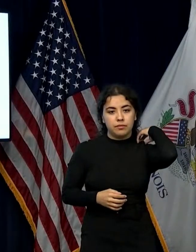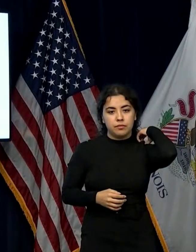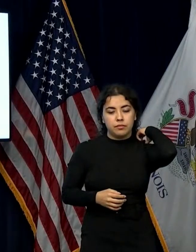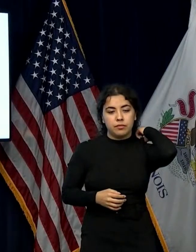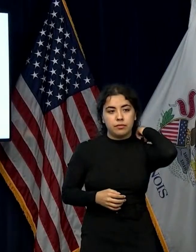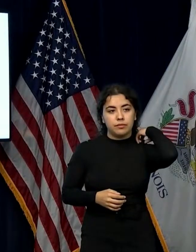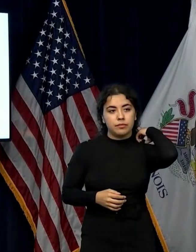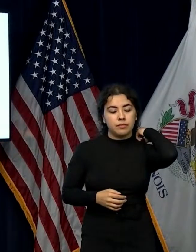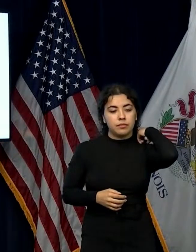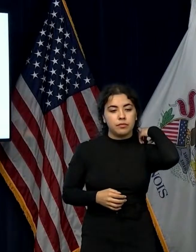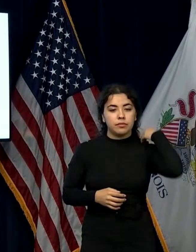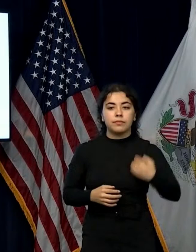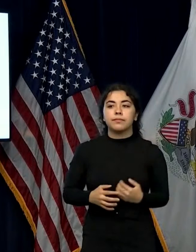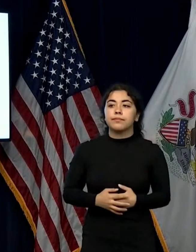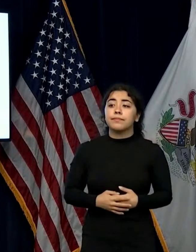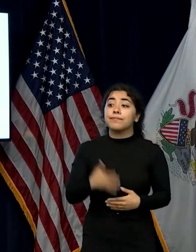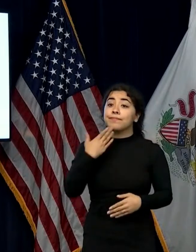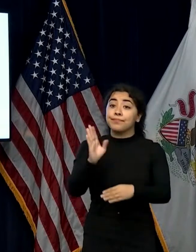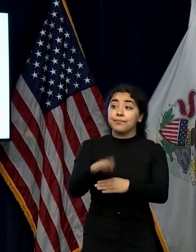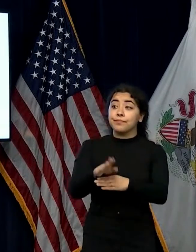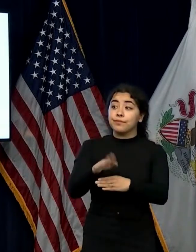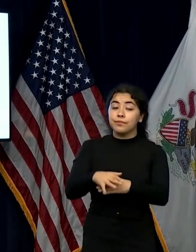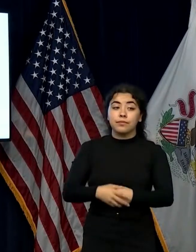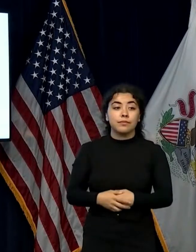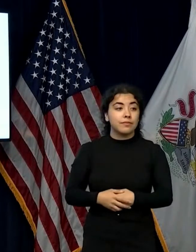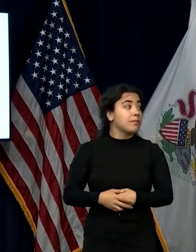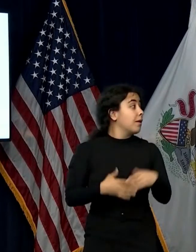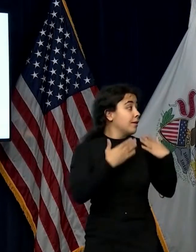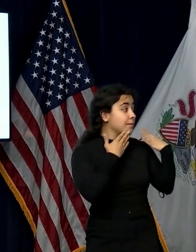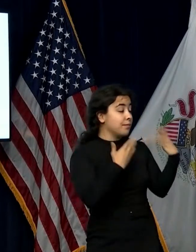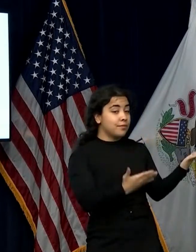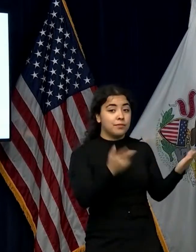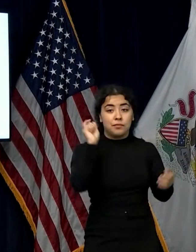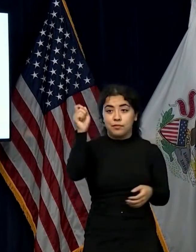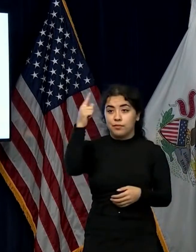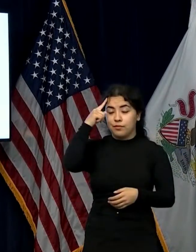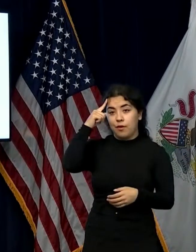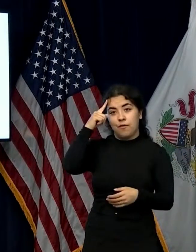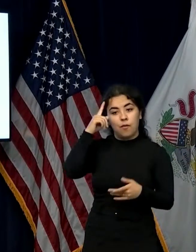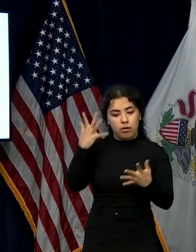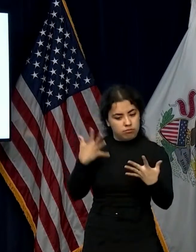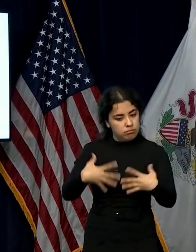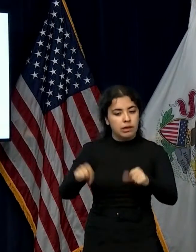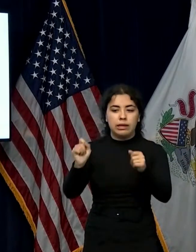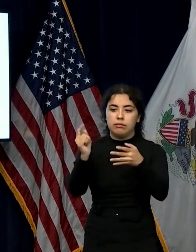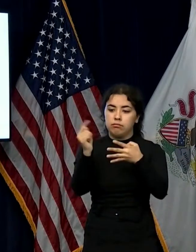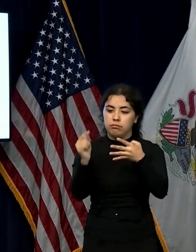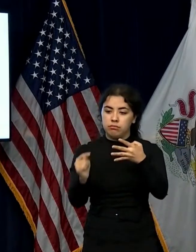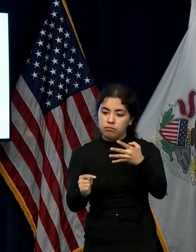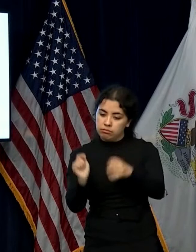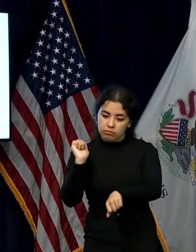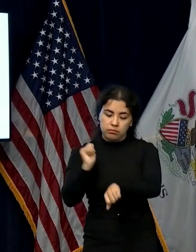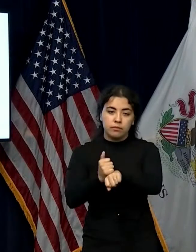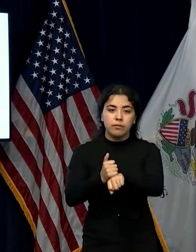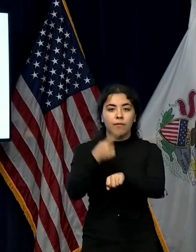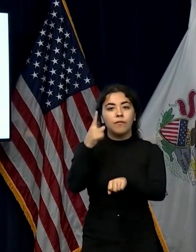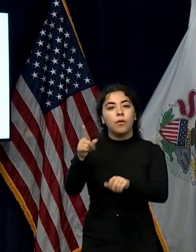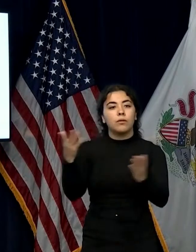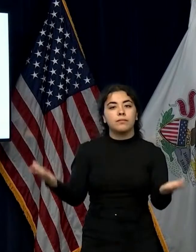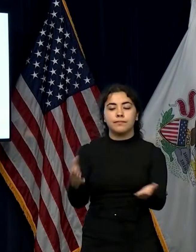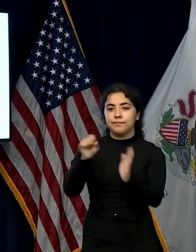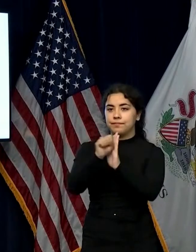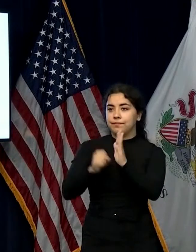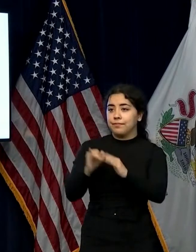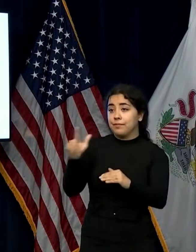Good afternoon, and let me start by thank you, Governor, for taking these decisive steps to keep our